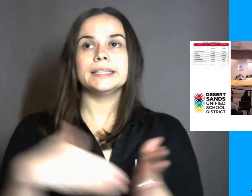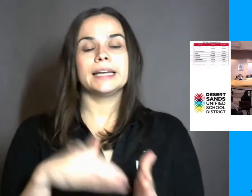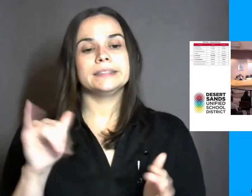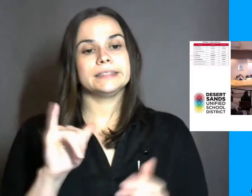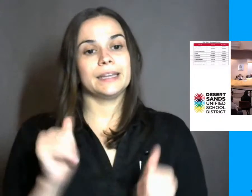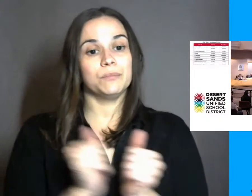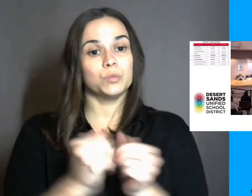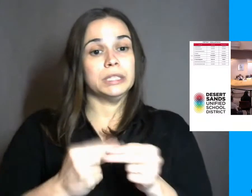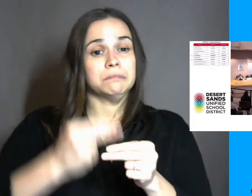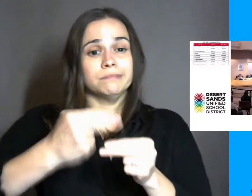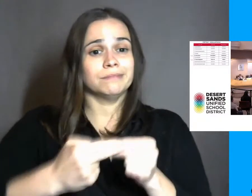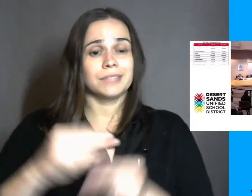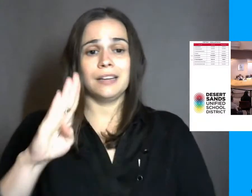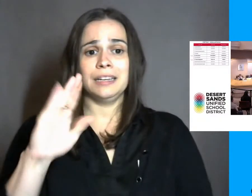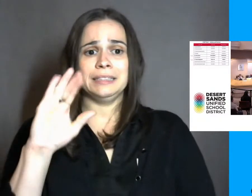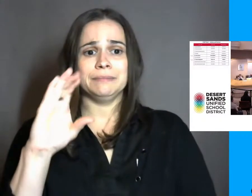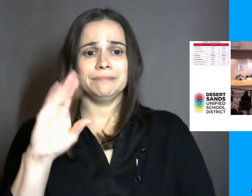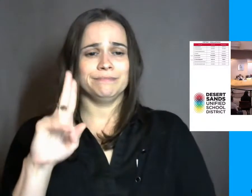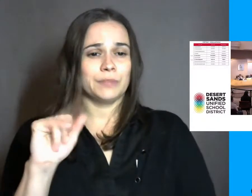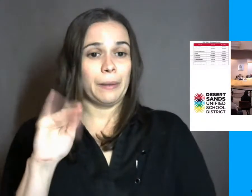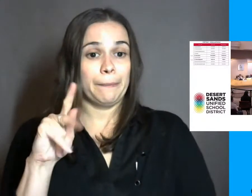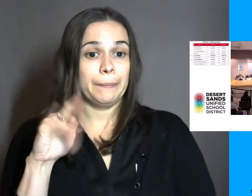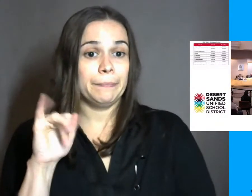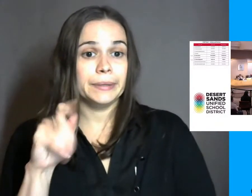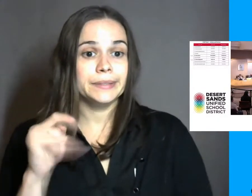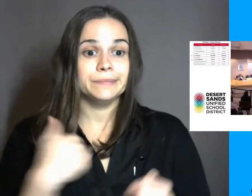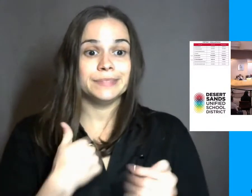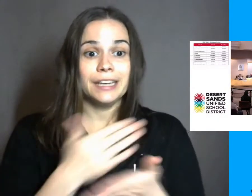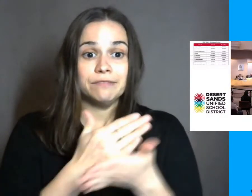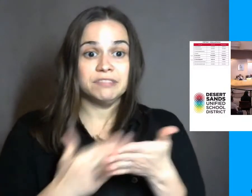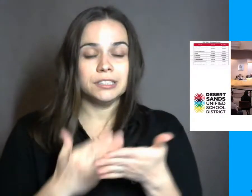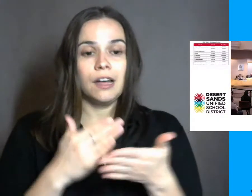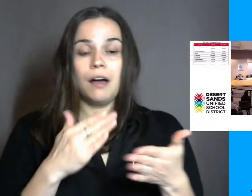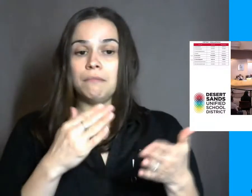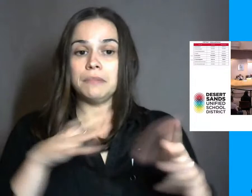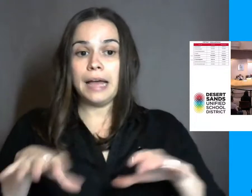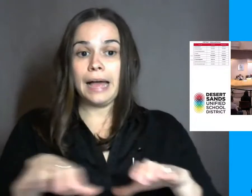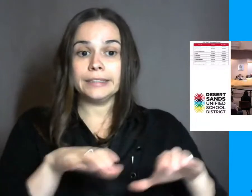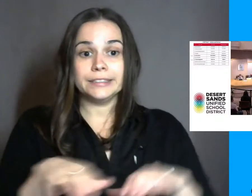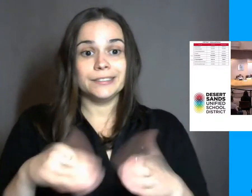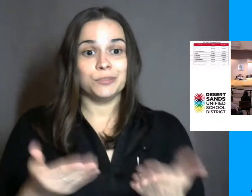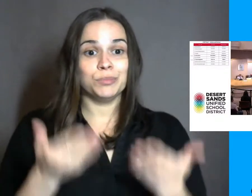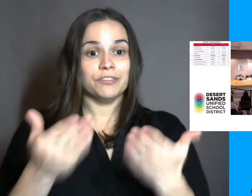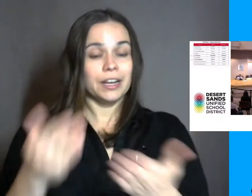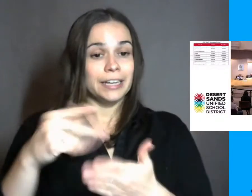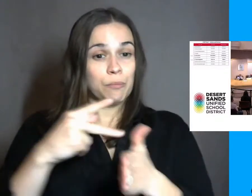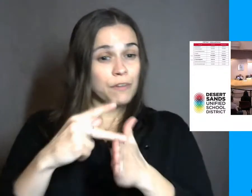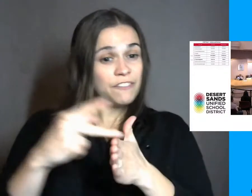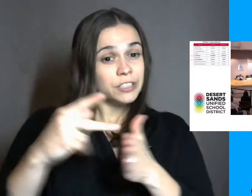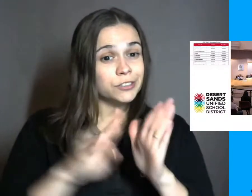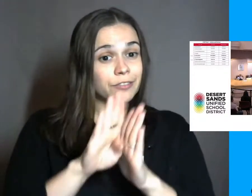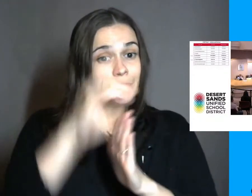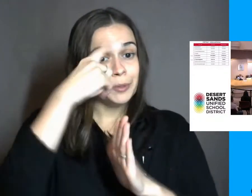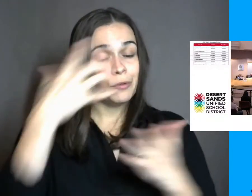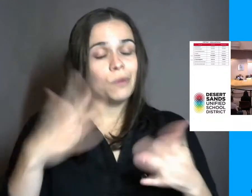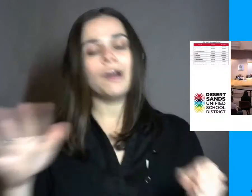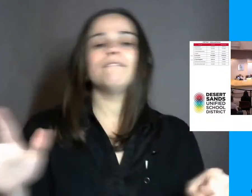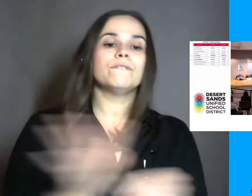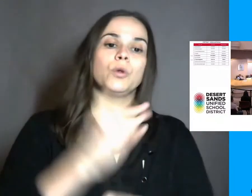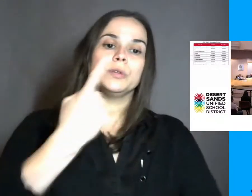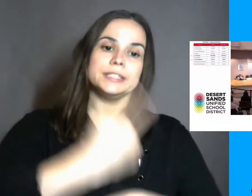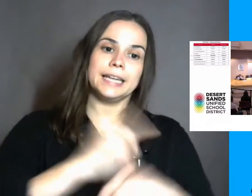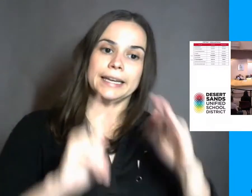slides, we have some actions as providing professional development for full-day kindergarten teachers listed